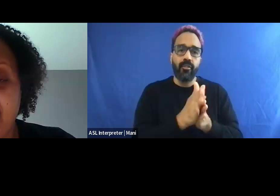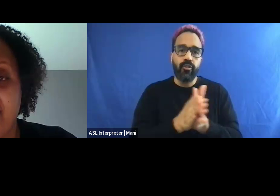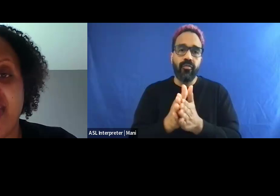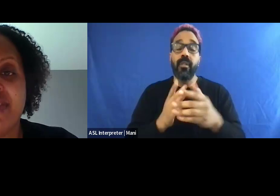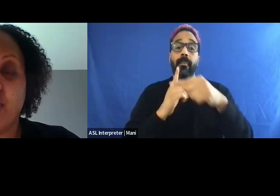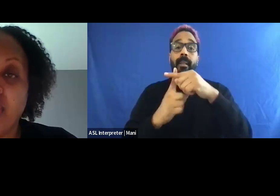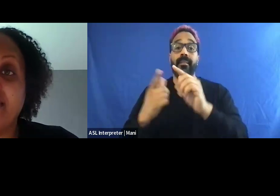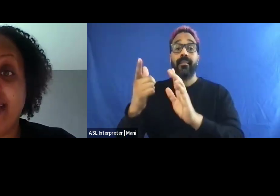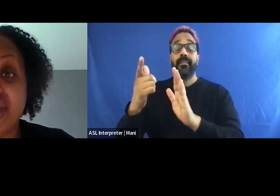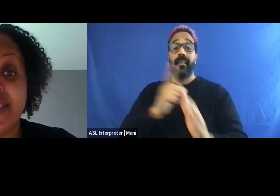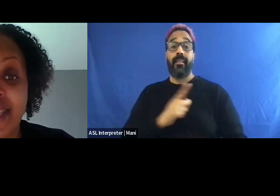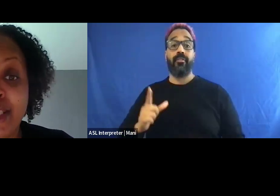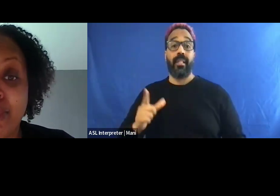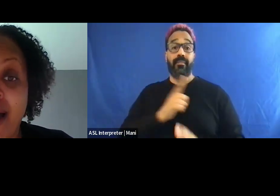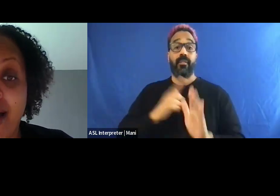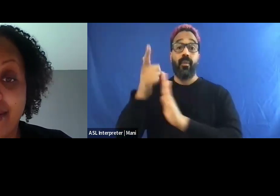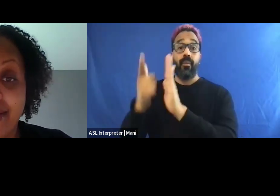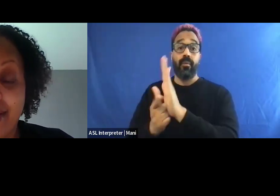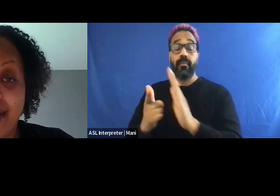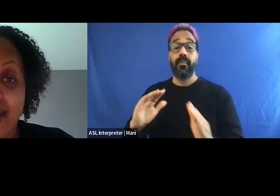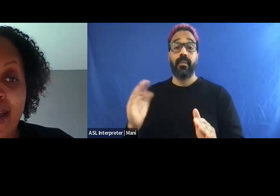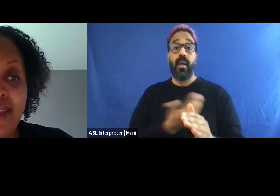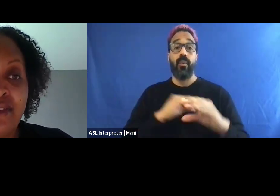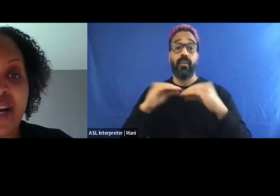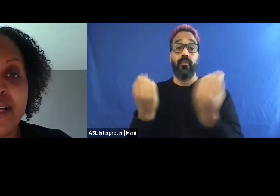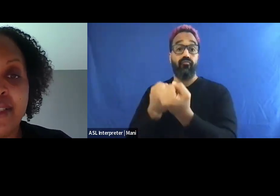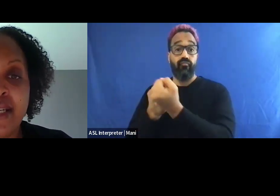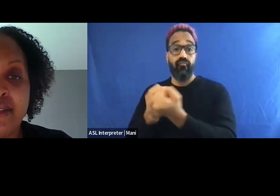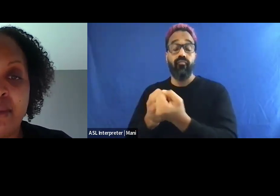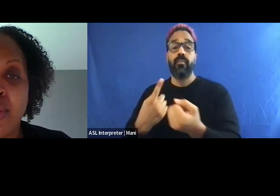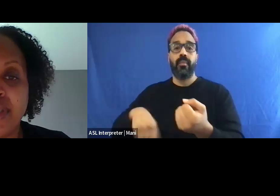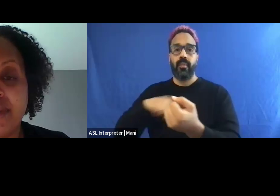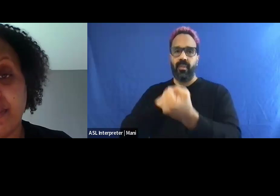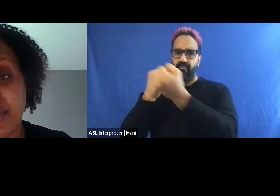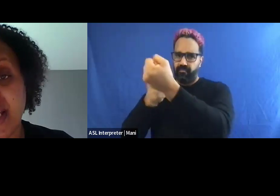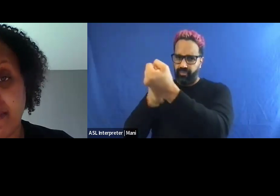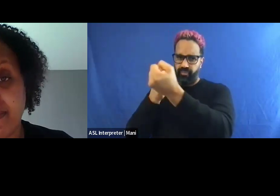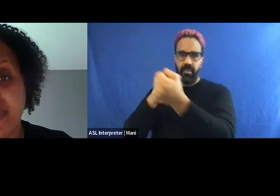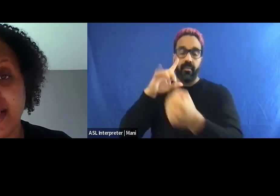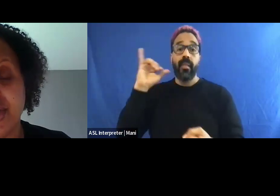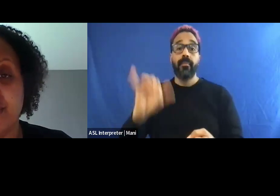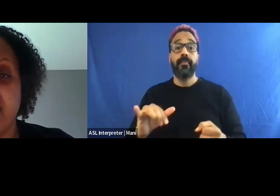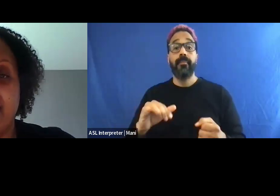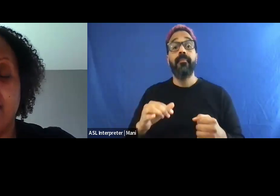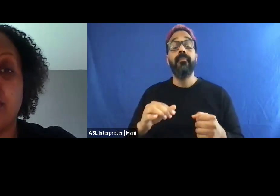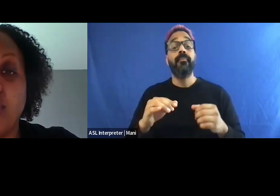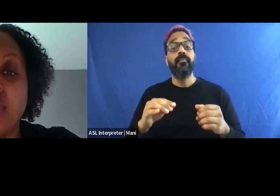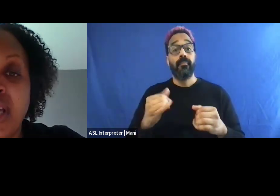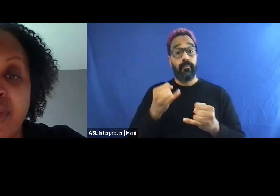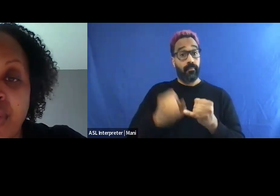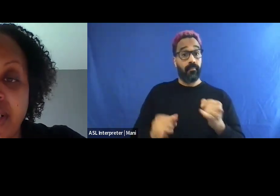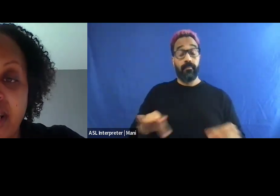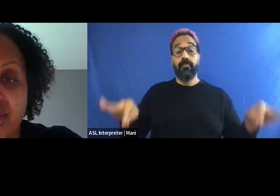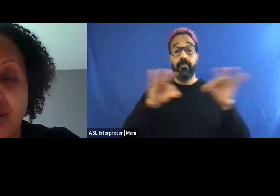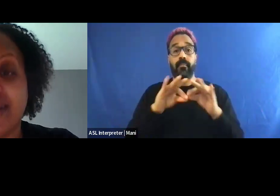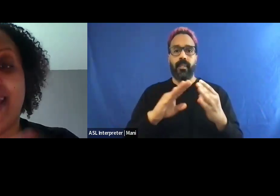legislation that the organization stands behind. And then finally, the importance of community, ensuring that the goals